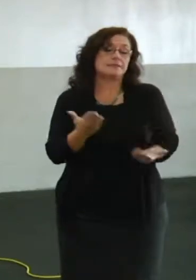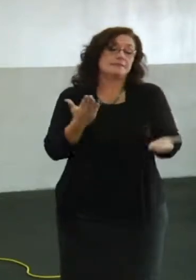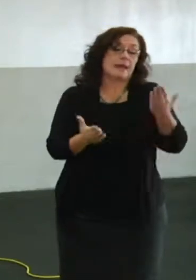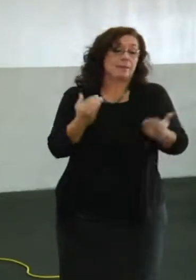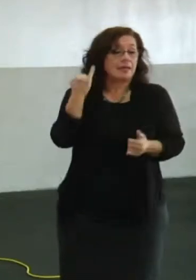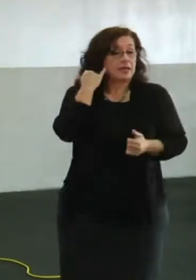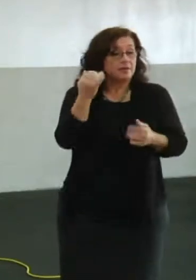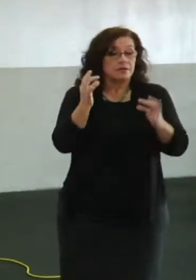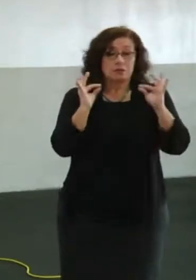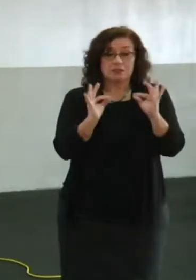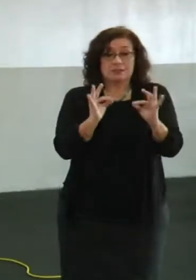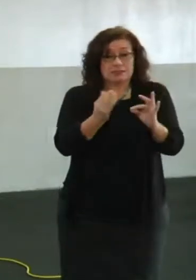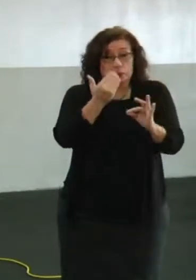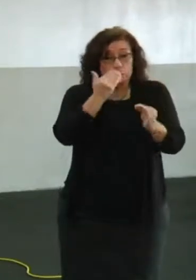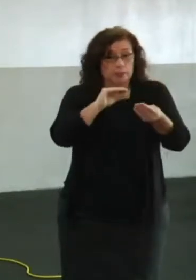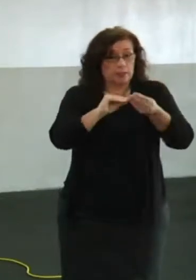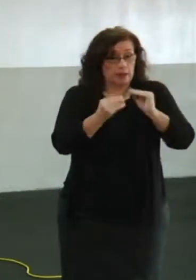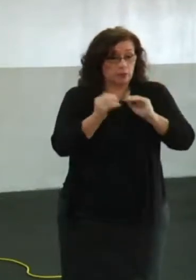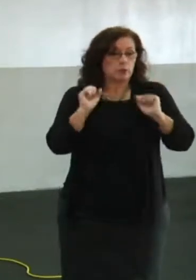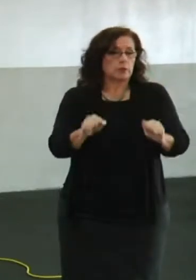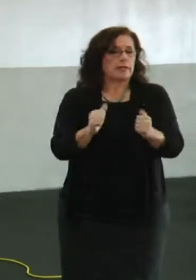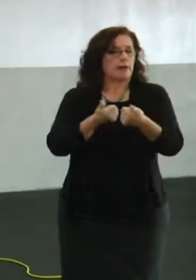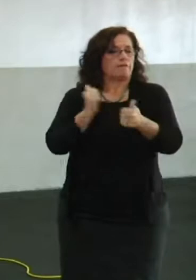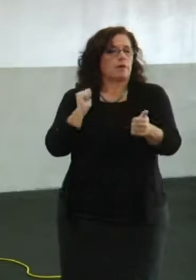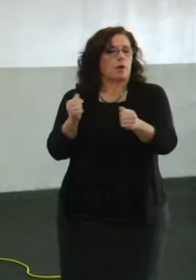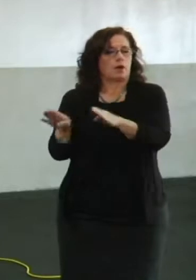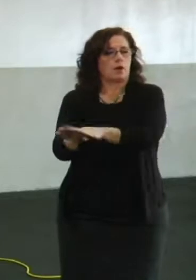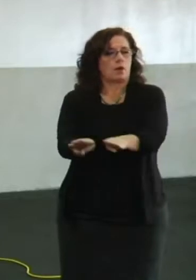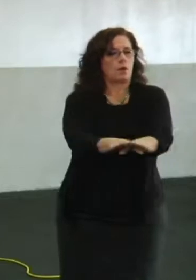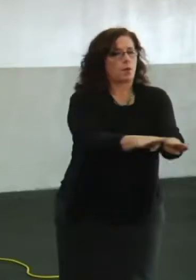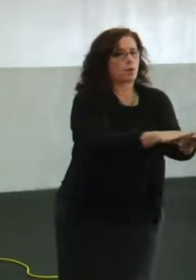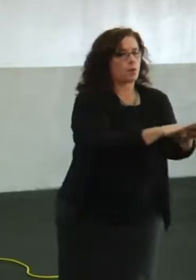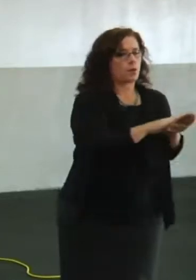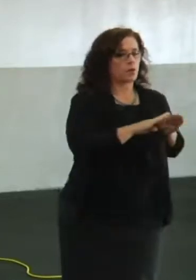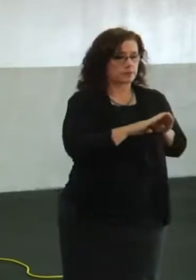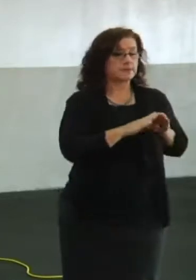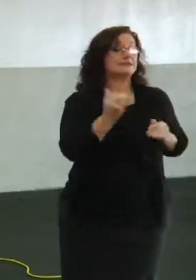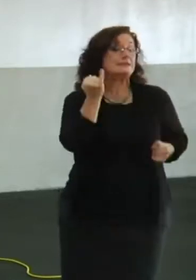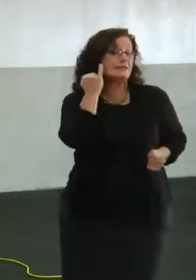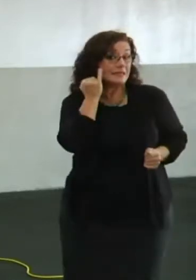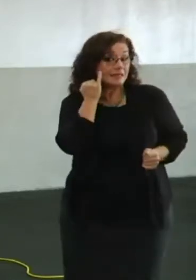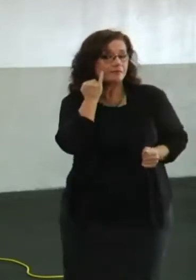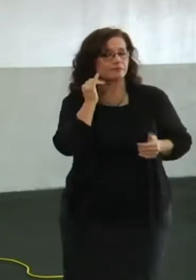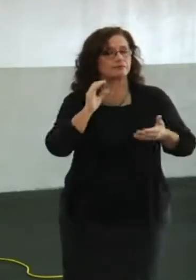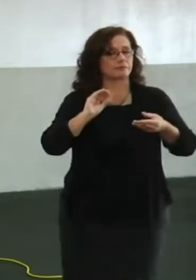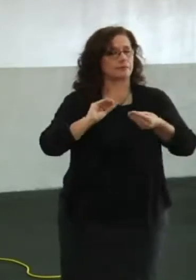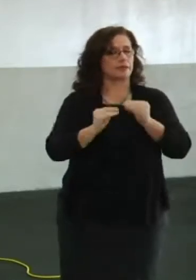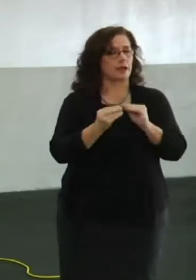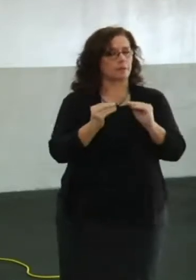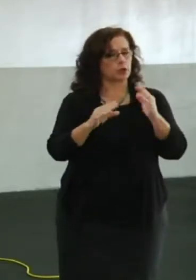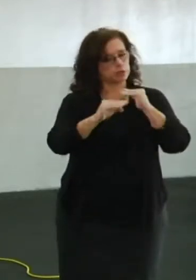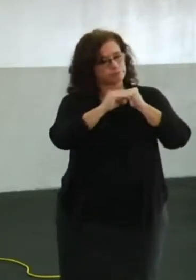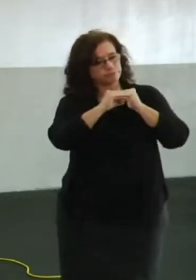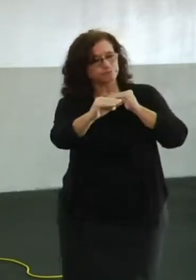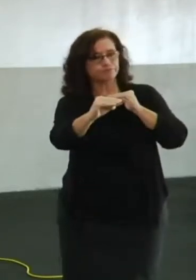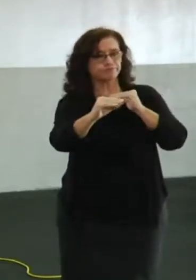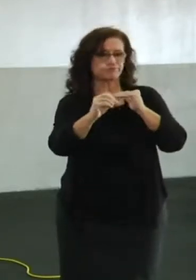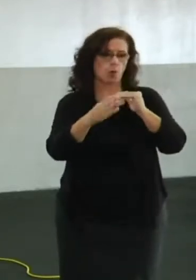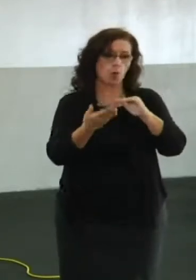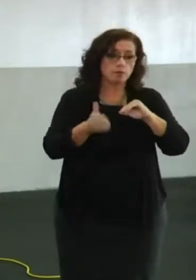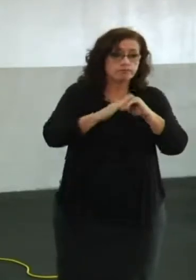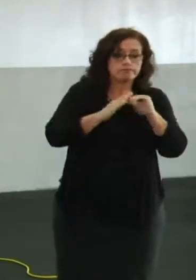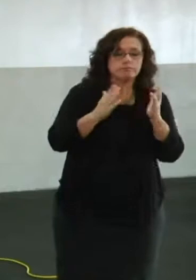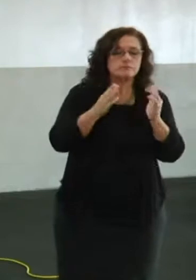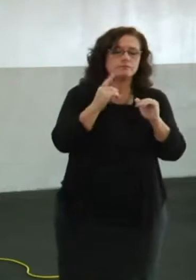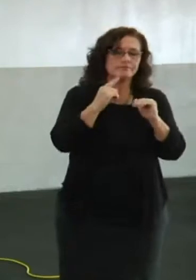delay some of these closures and impacts if our numbers stabilize, and in fact they could